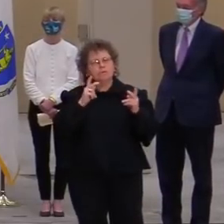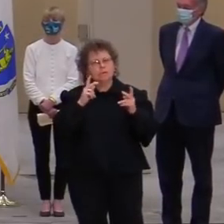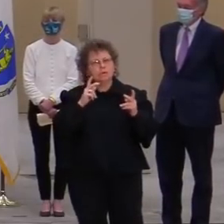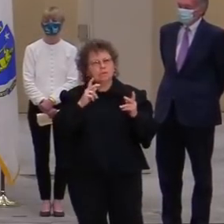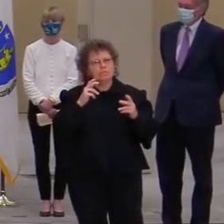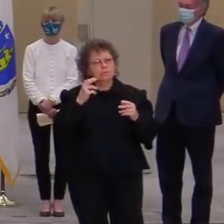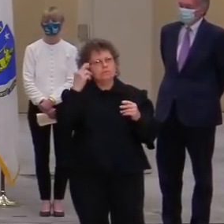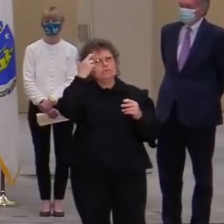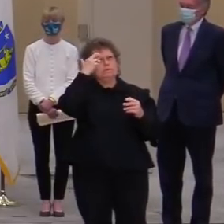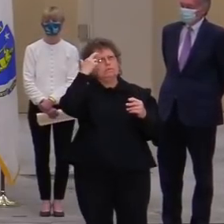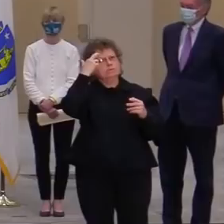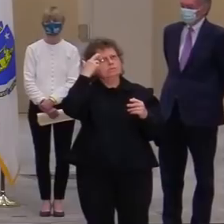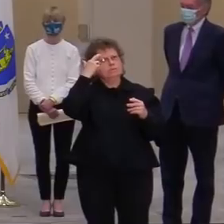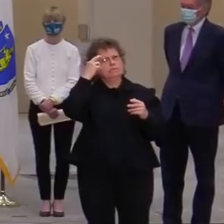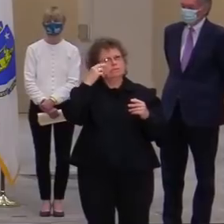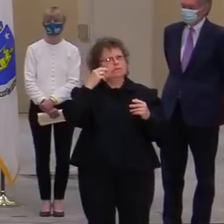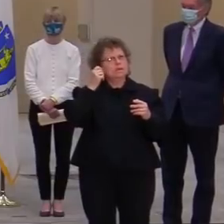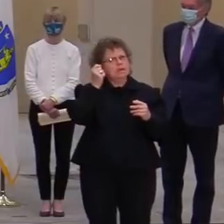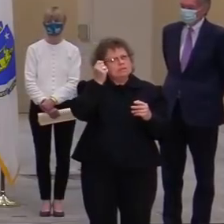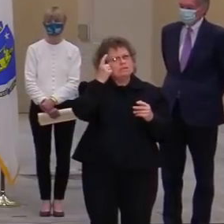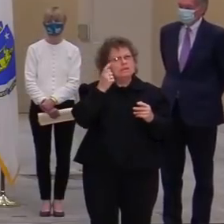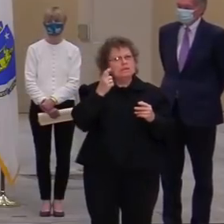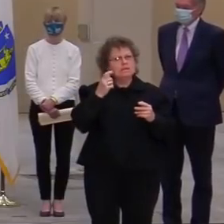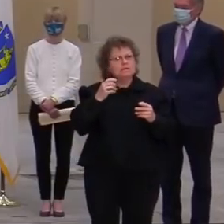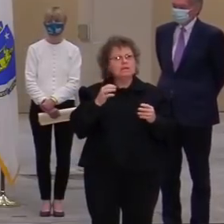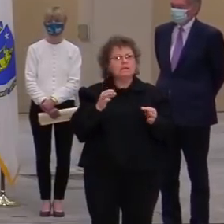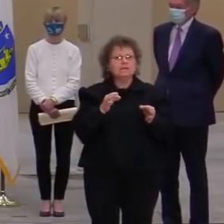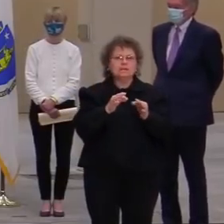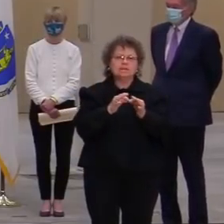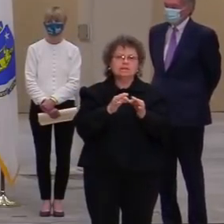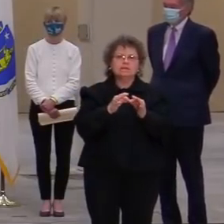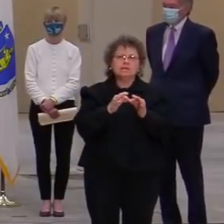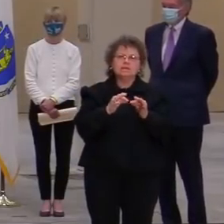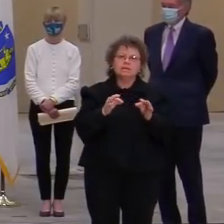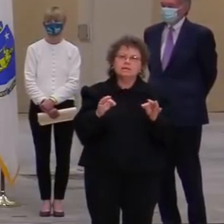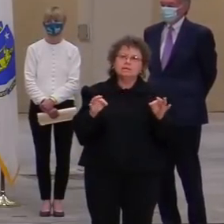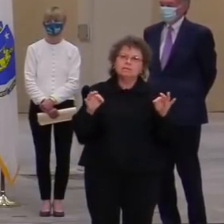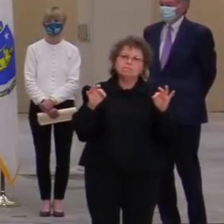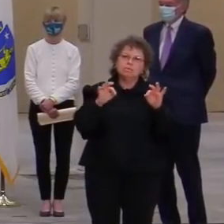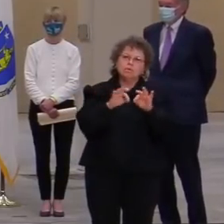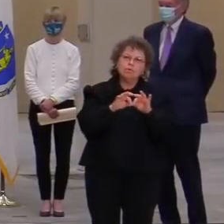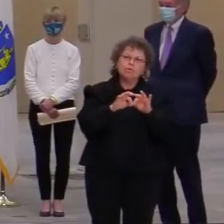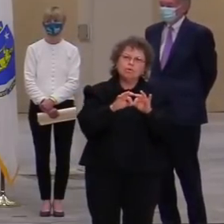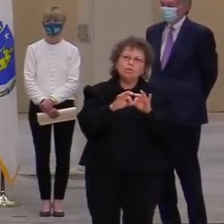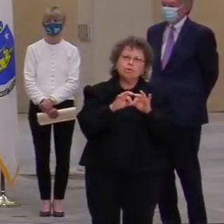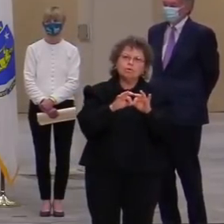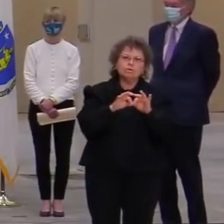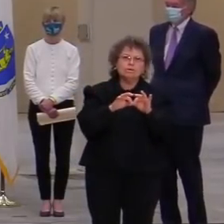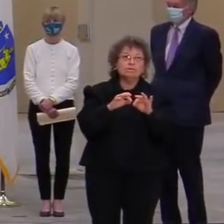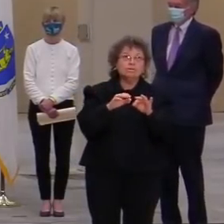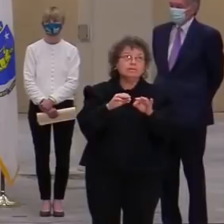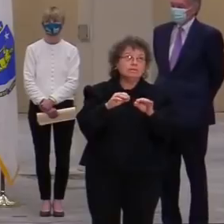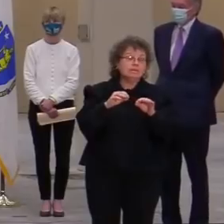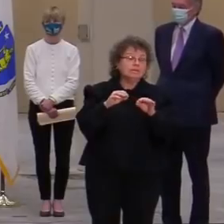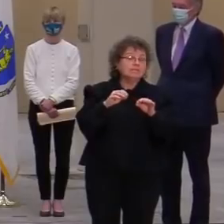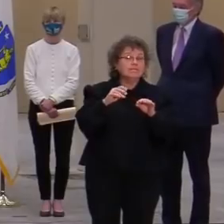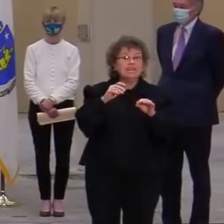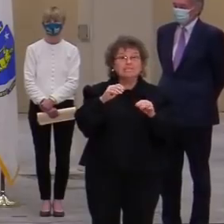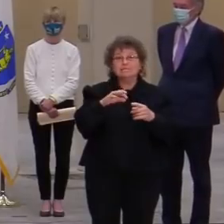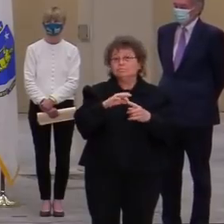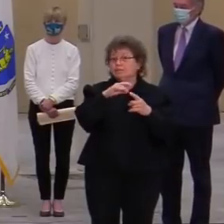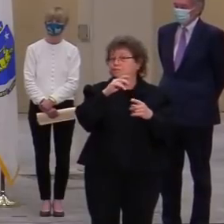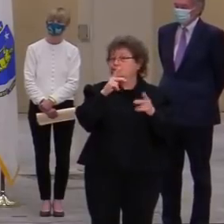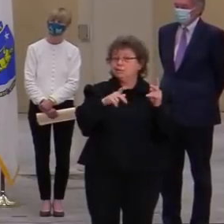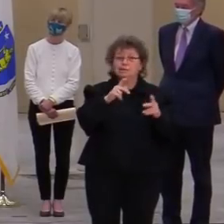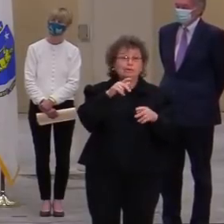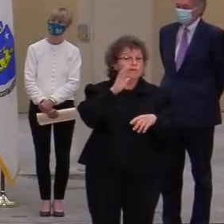recognize and understand how important it is, especially for those who haven't been vaccinated, which is, even though 1 in 5 is